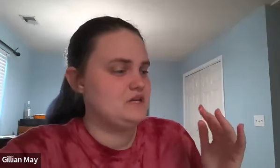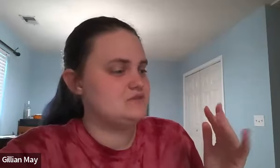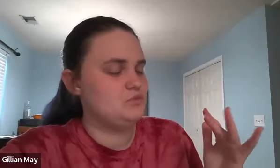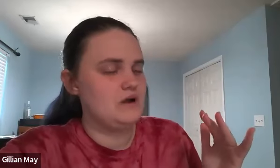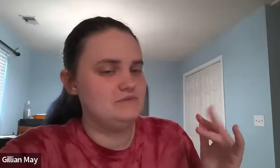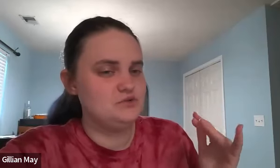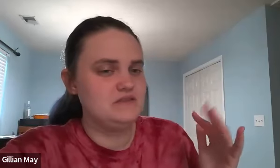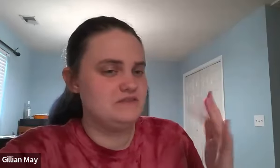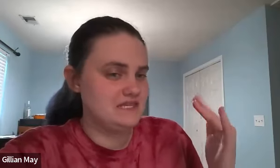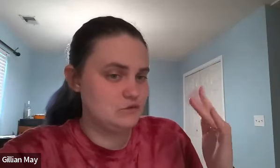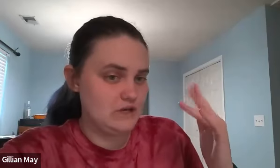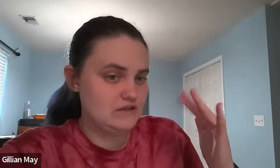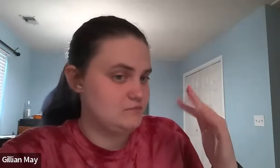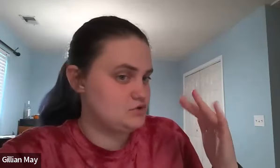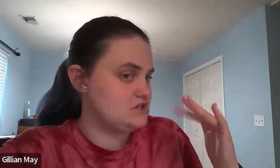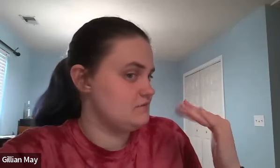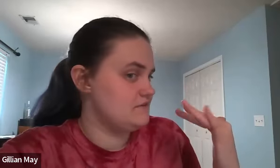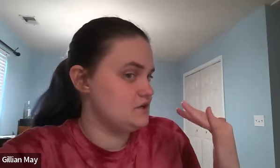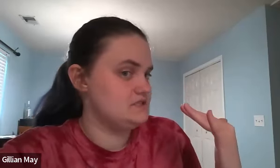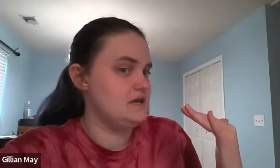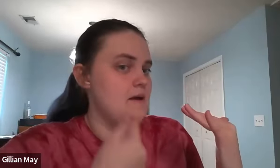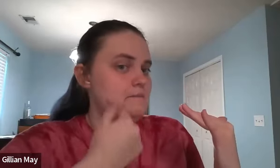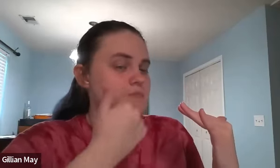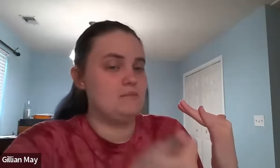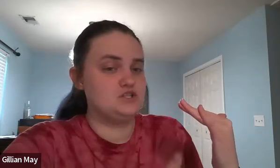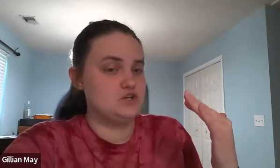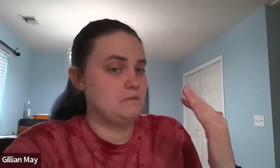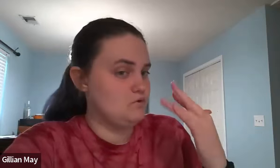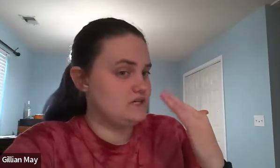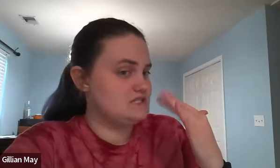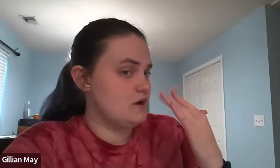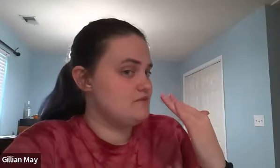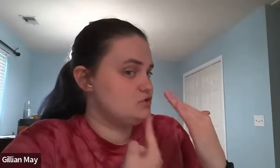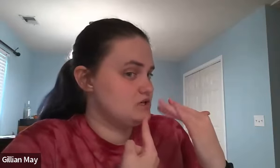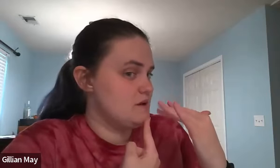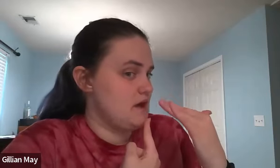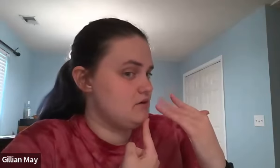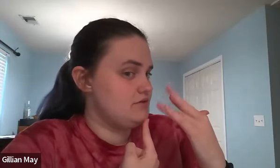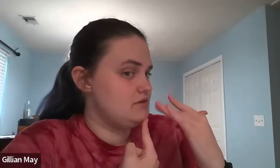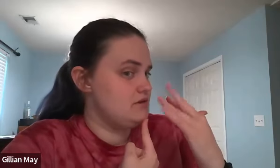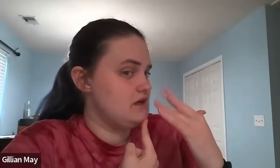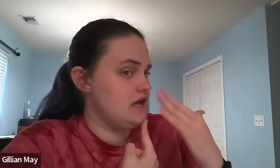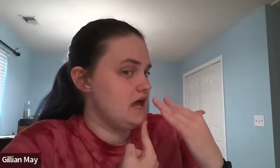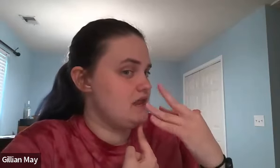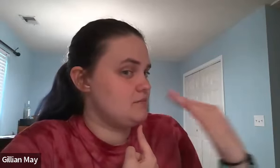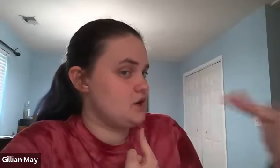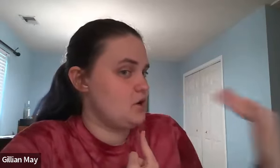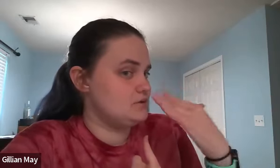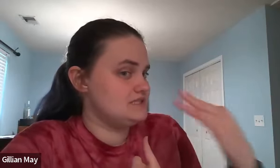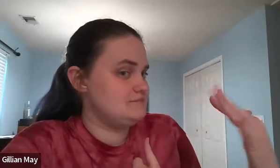because I'm doing this wiggly motion of my fingers, but I'm also going to move it. So I have it towards my mouth, and then I'm going to go